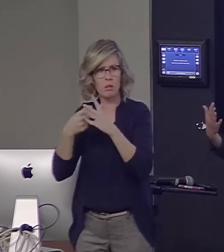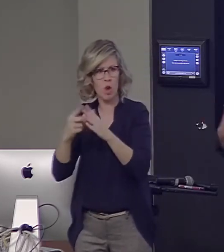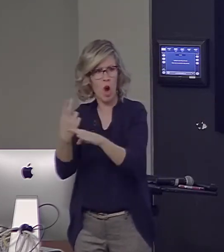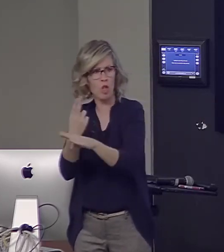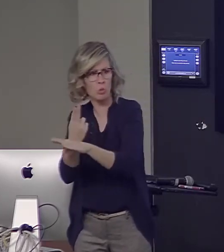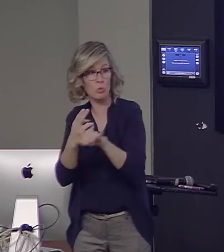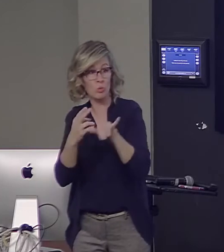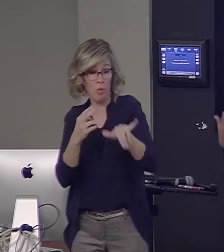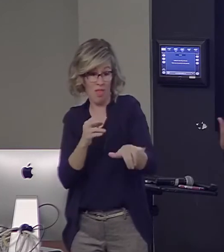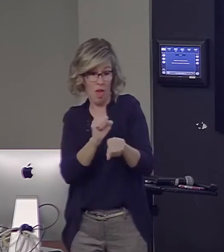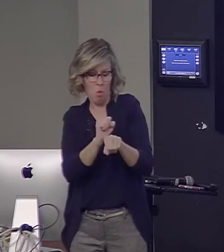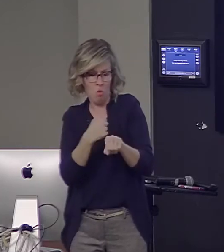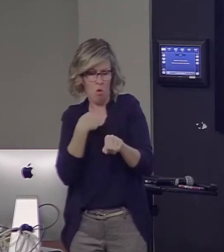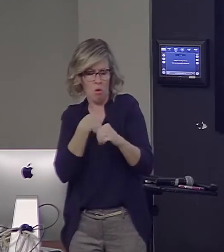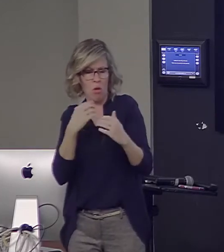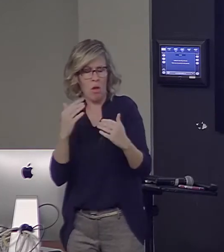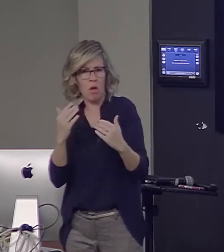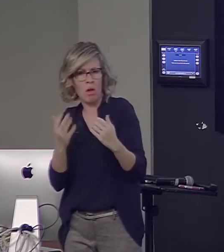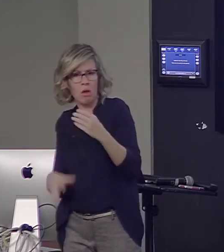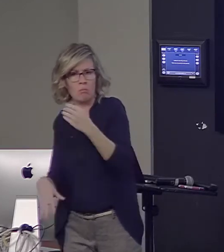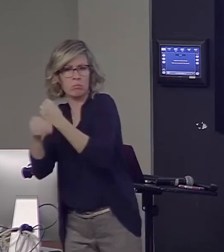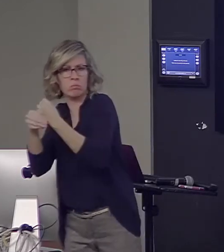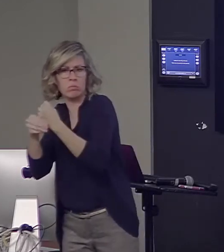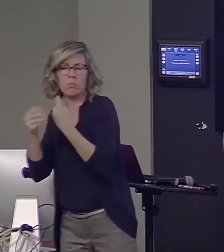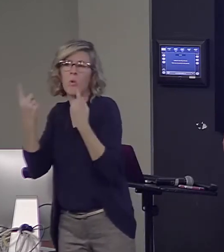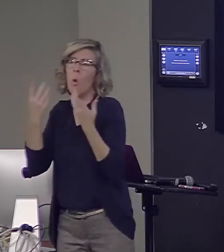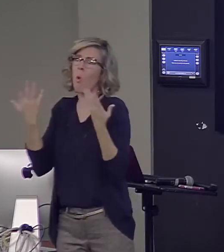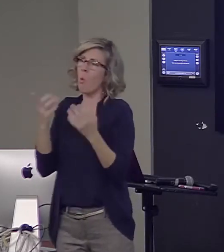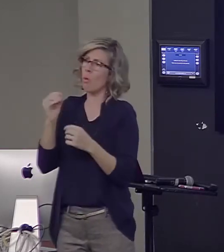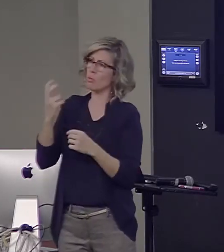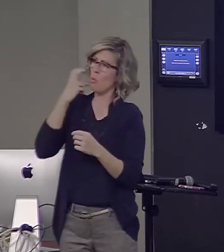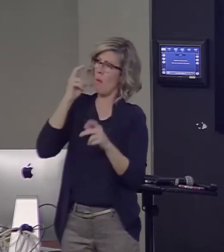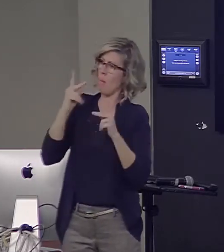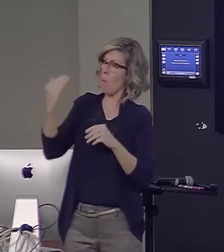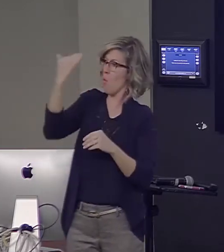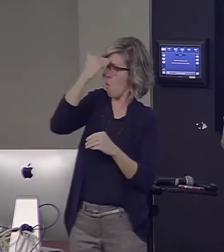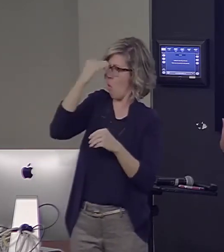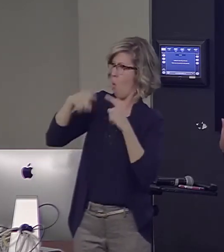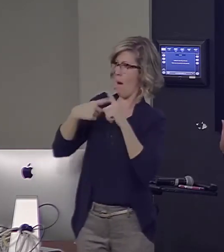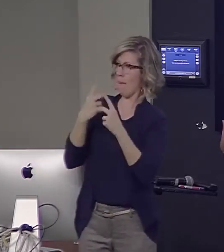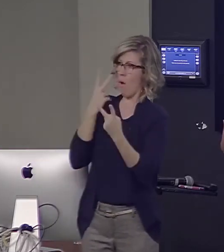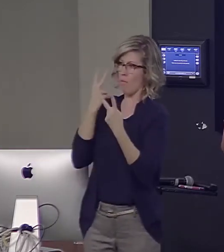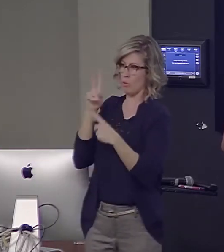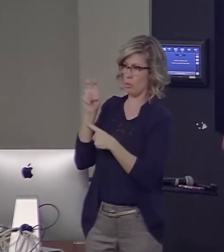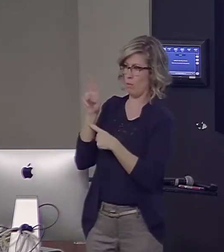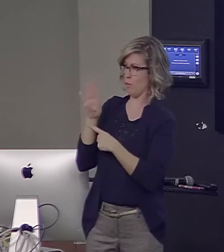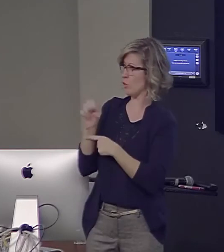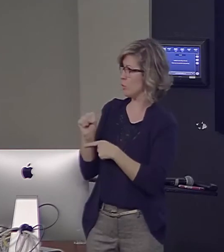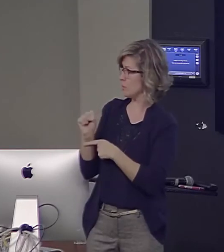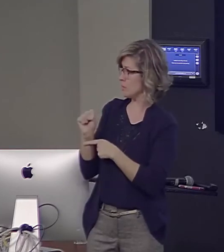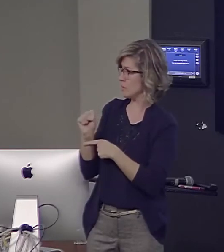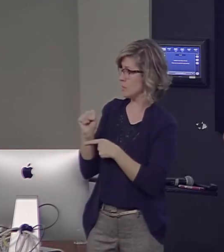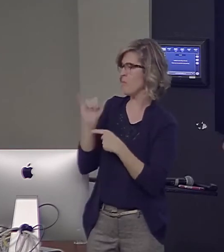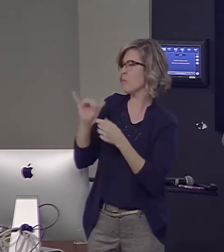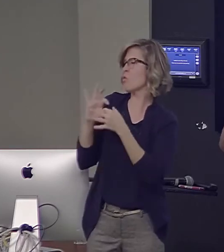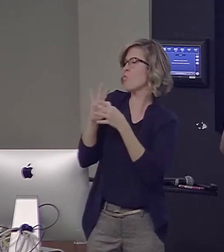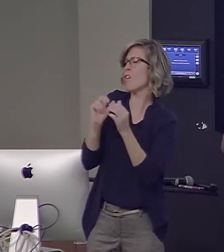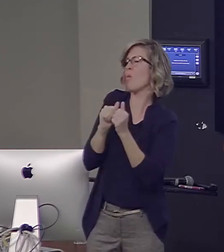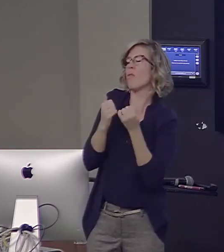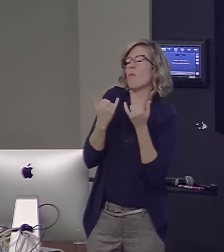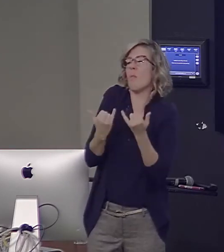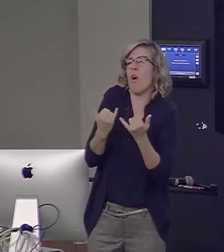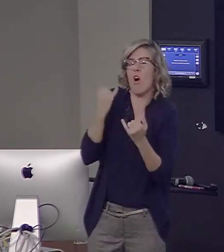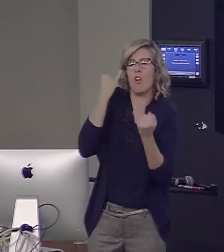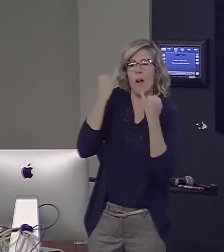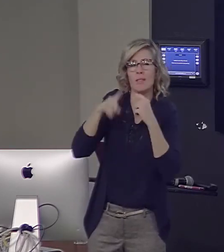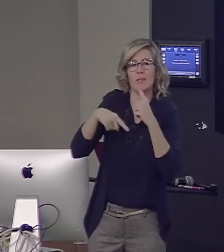further and ask, what do blind individuals know about visual verbs? And this is related to kind of modern ideas